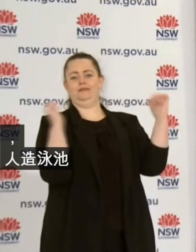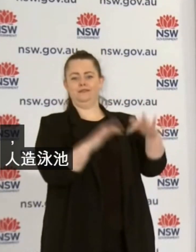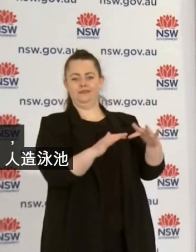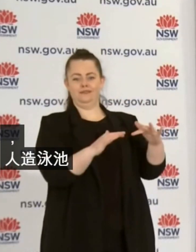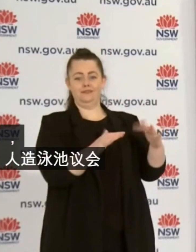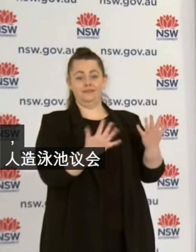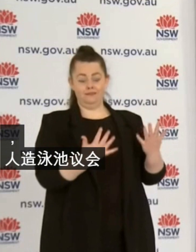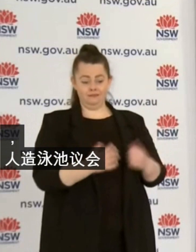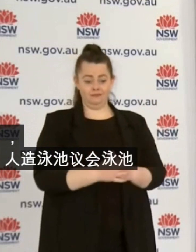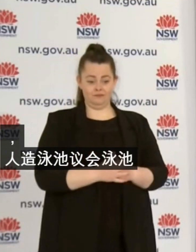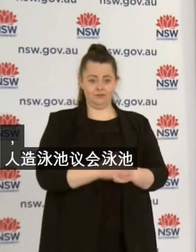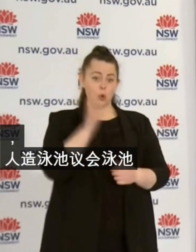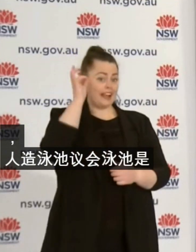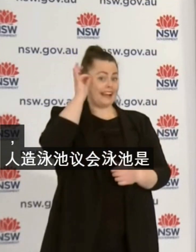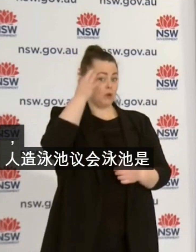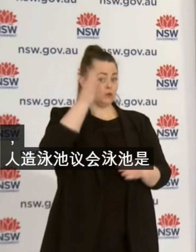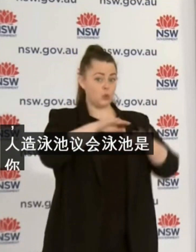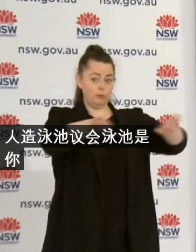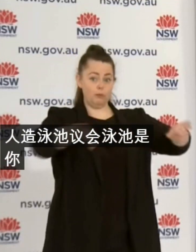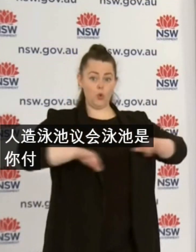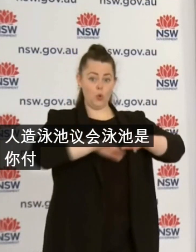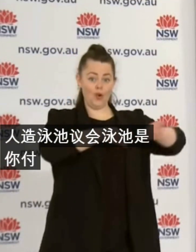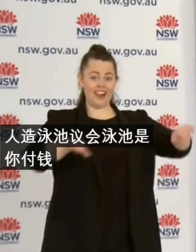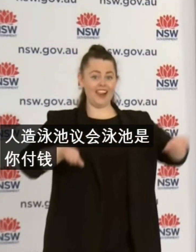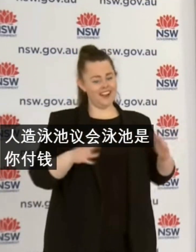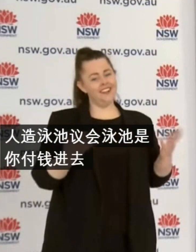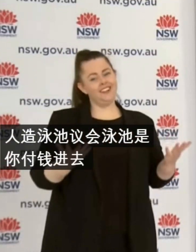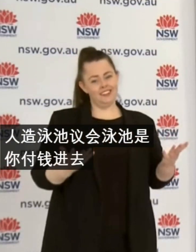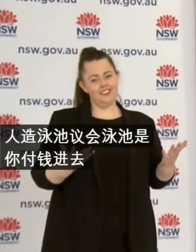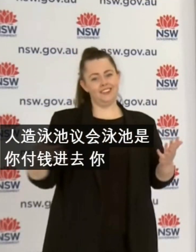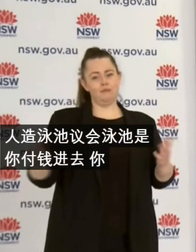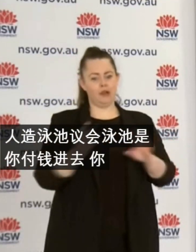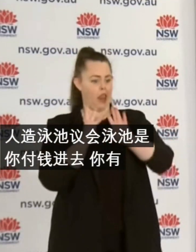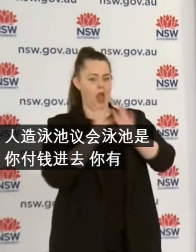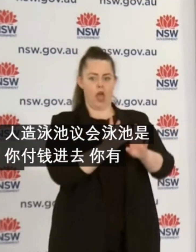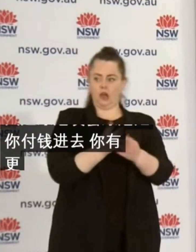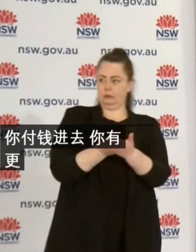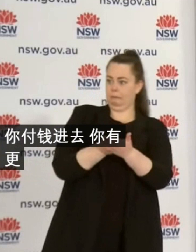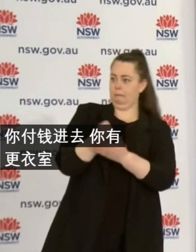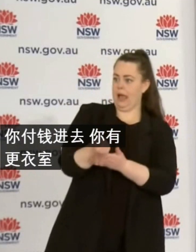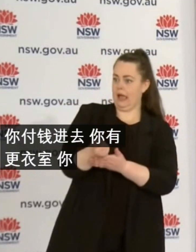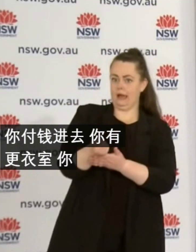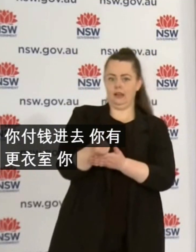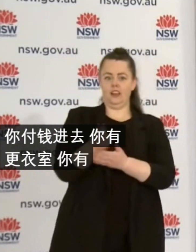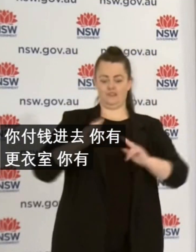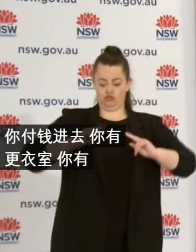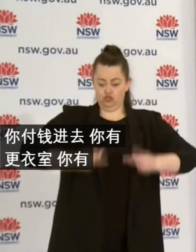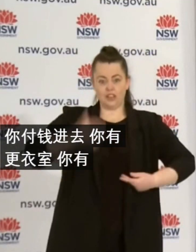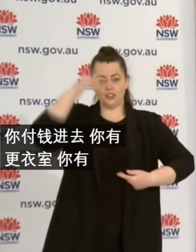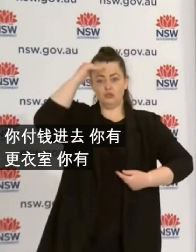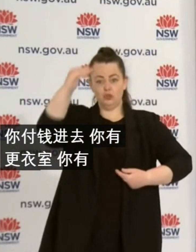Man-made pools, council pools, are places where you pay to go in, you have change rooms, you have places